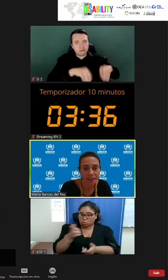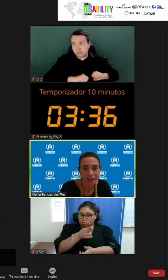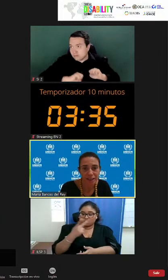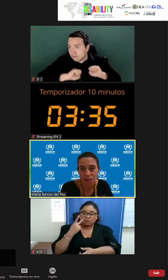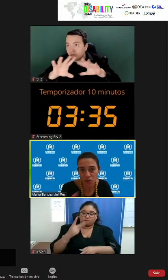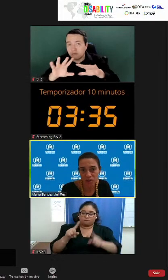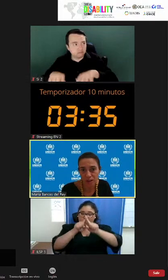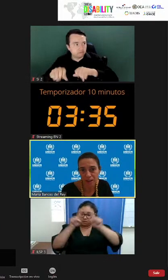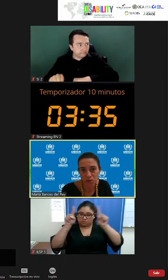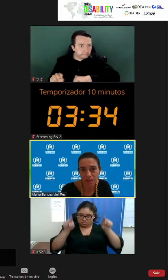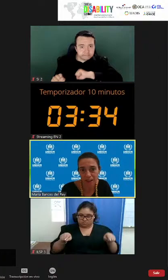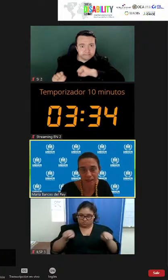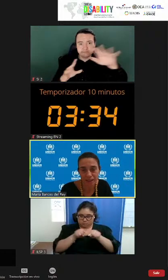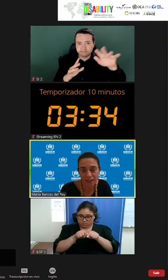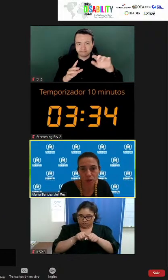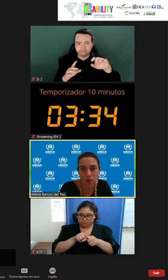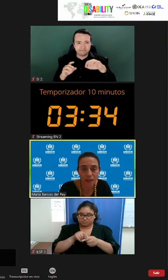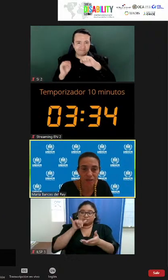is